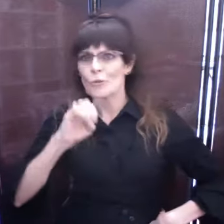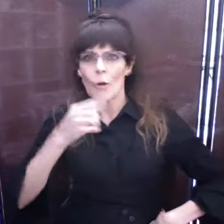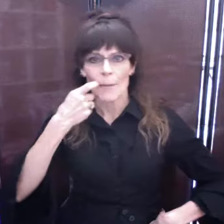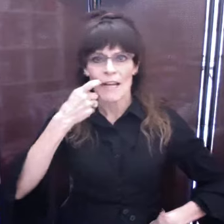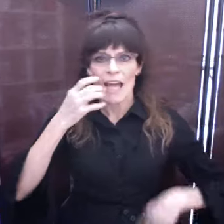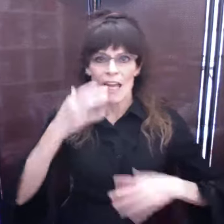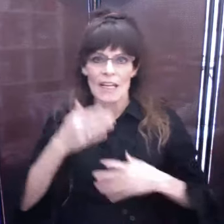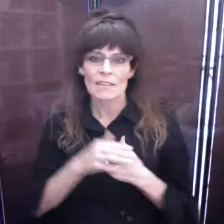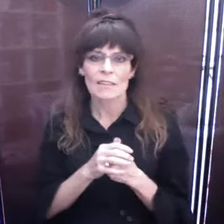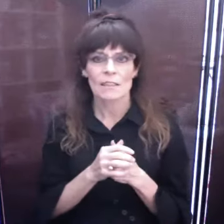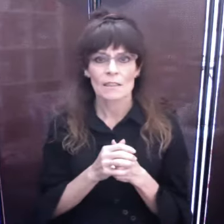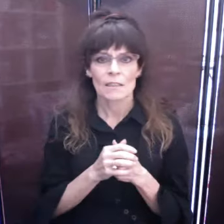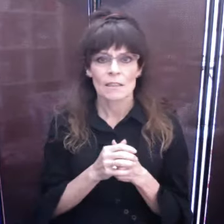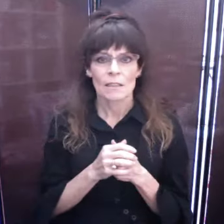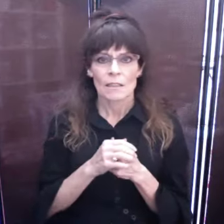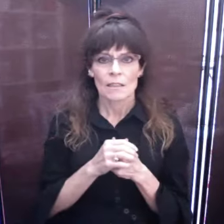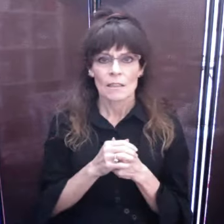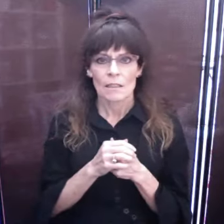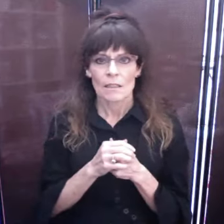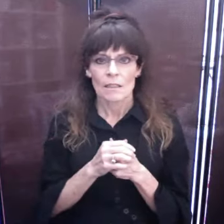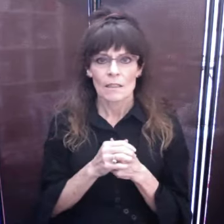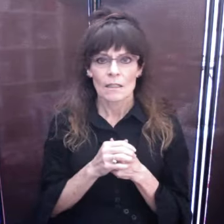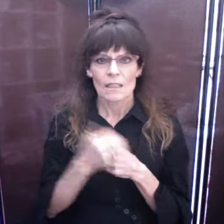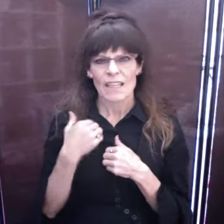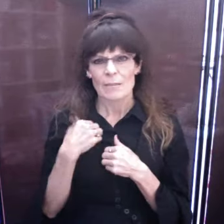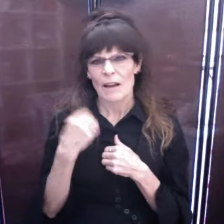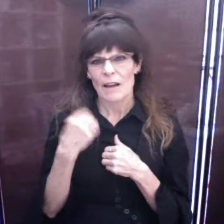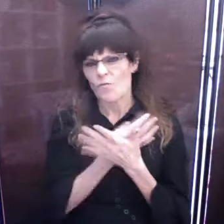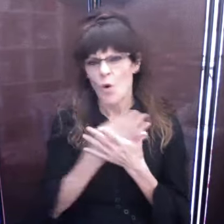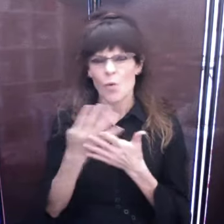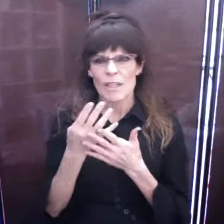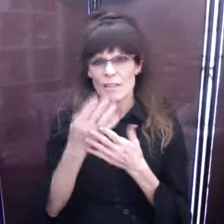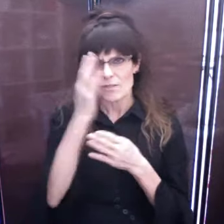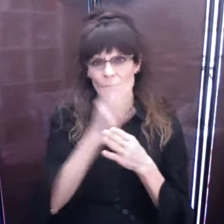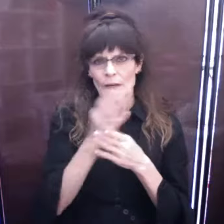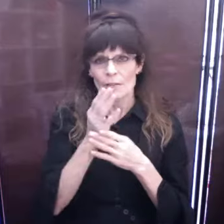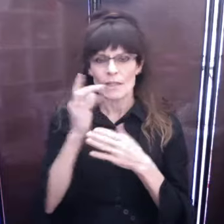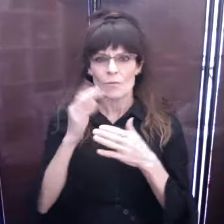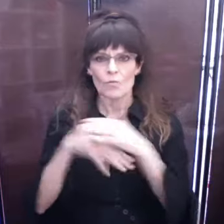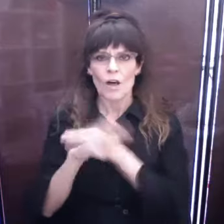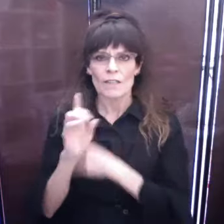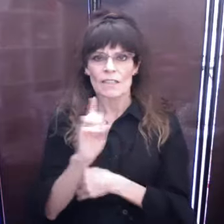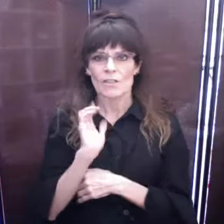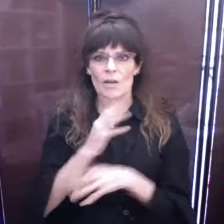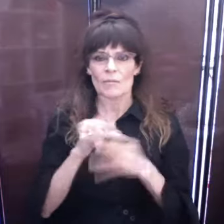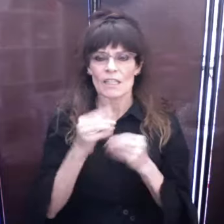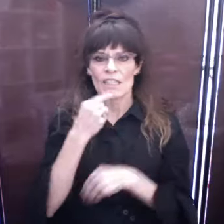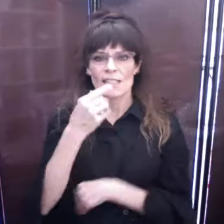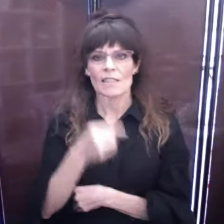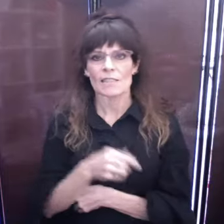says, and Joe had in himself about 4 or 6 weeks sobriety. So Joe's walking to the meeting, and he says, I